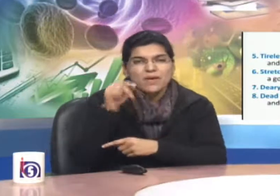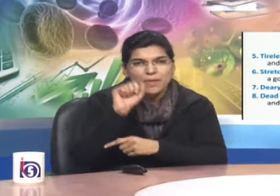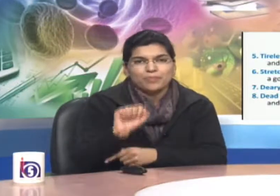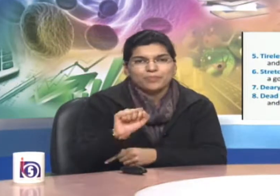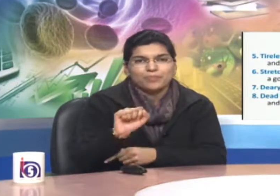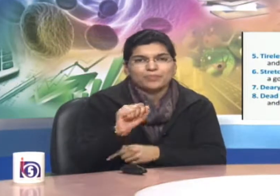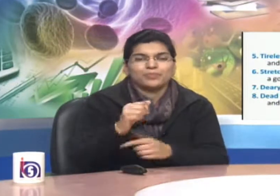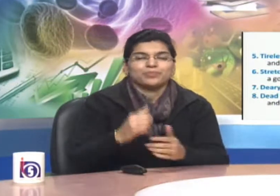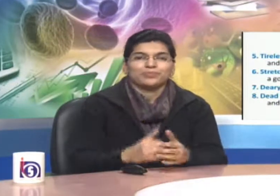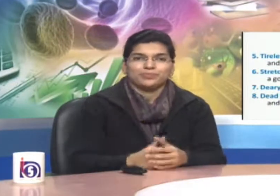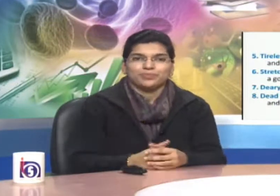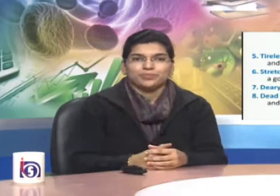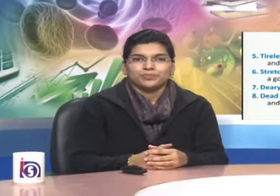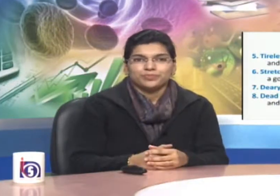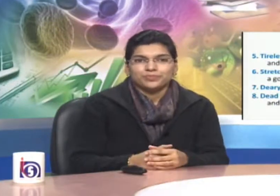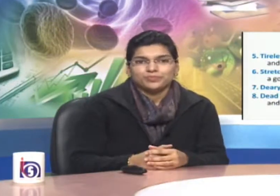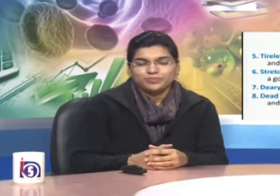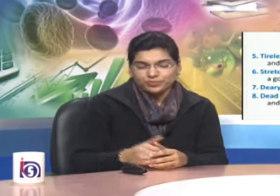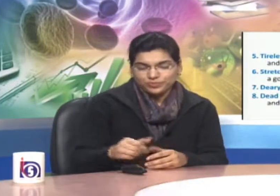very harmful.